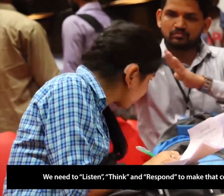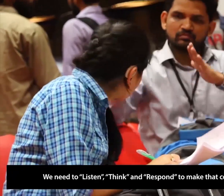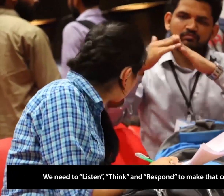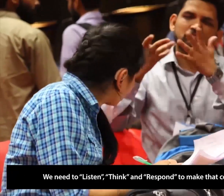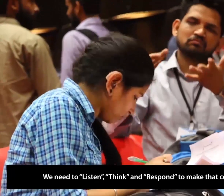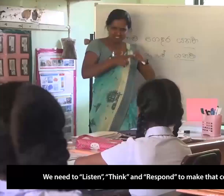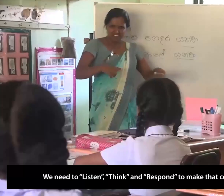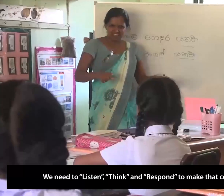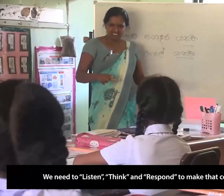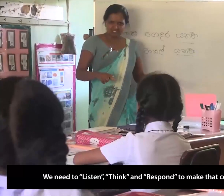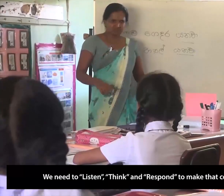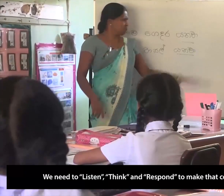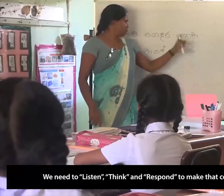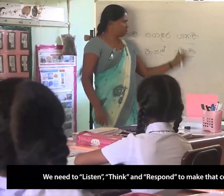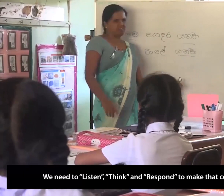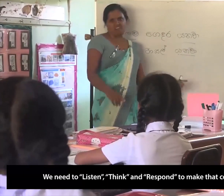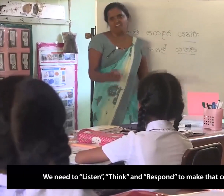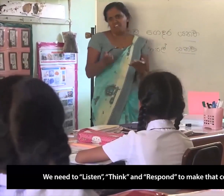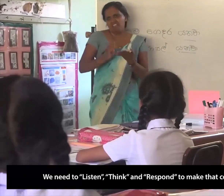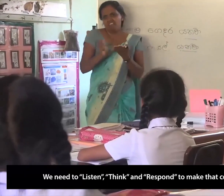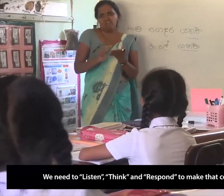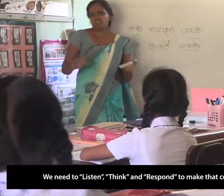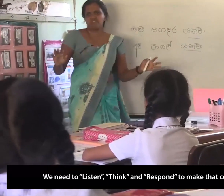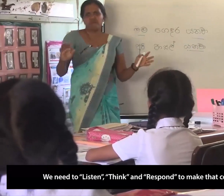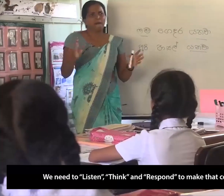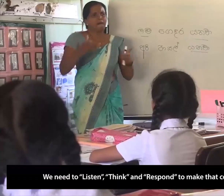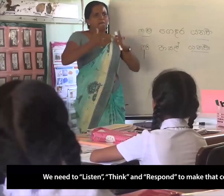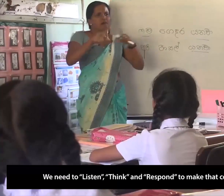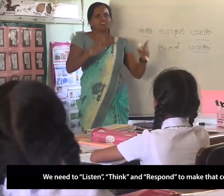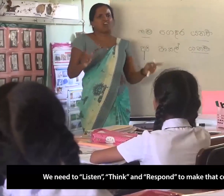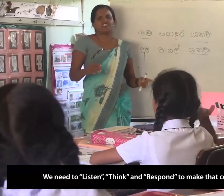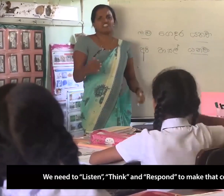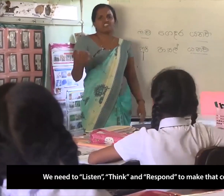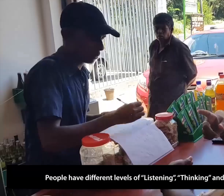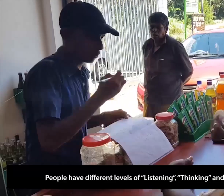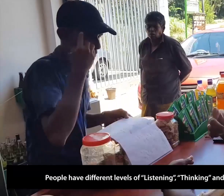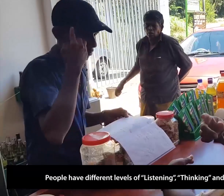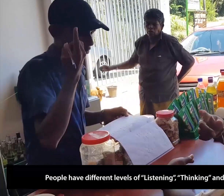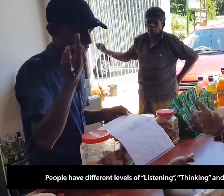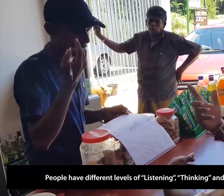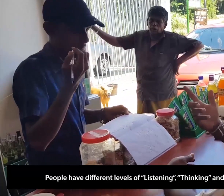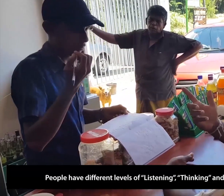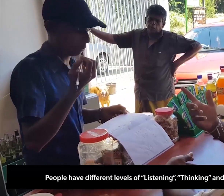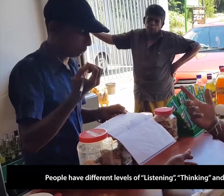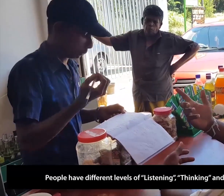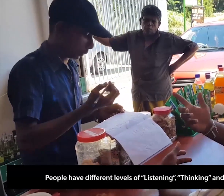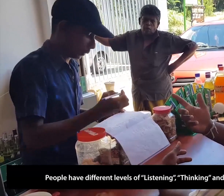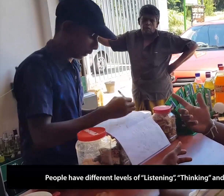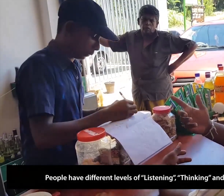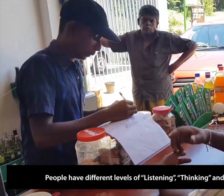listen, think and respond to make that communication effort effective. People have different levels of listening, thinking